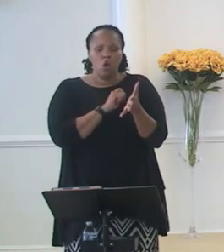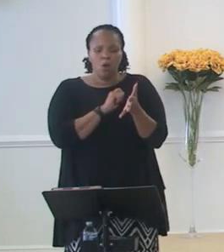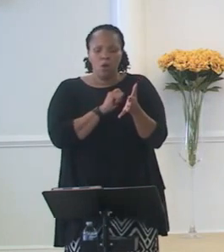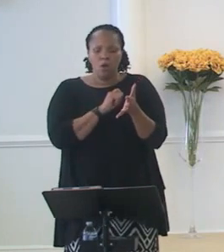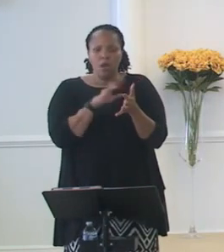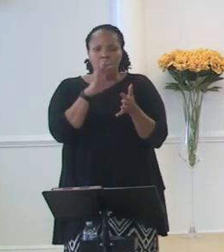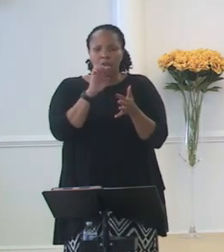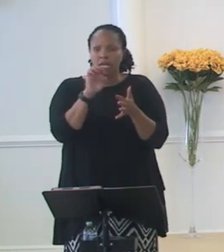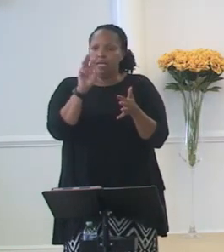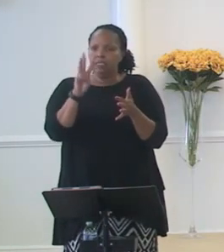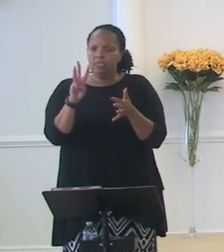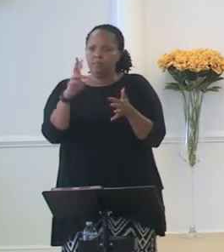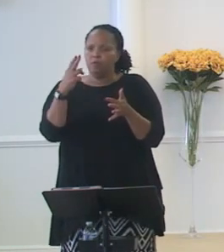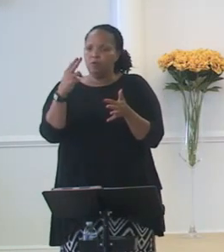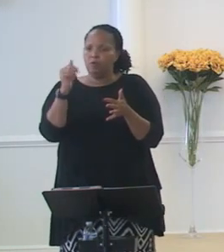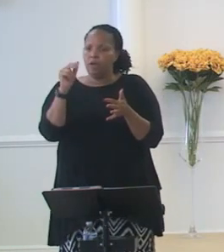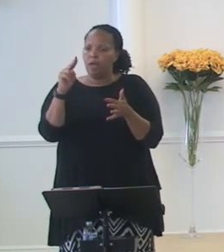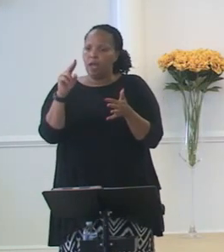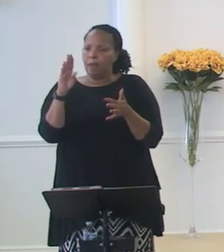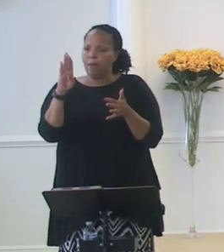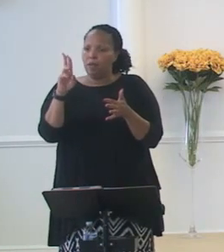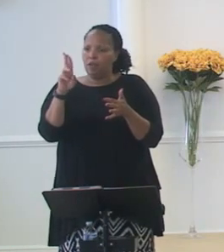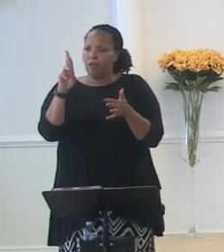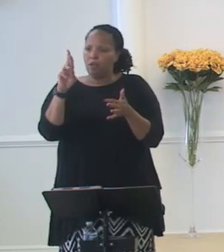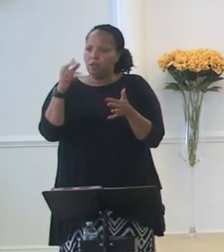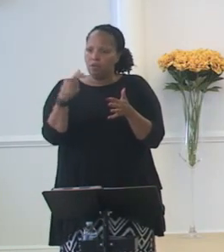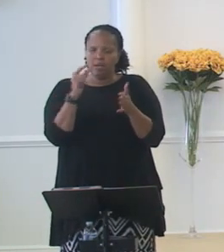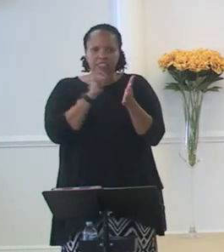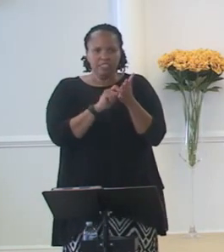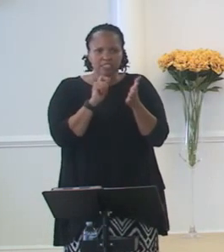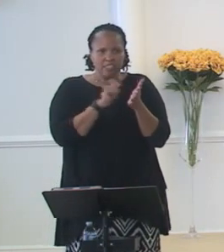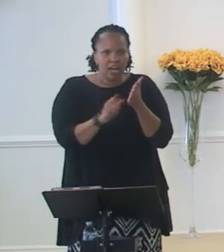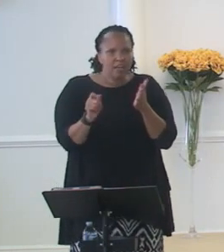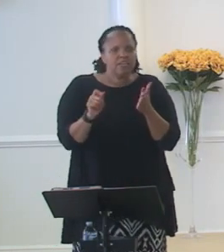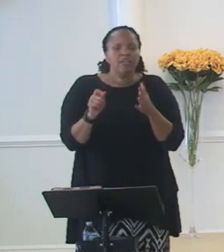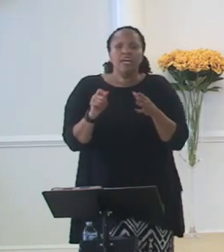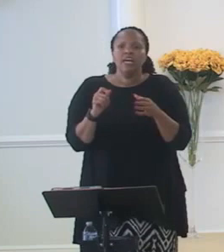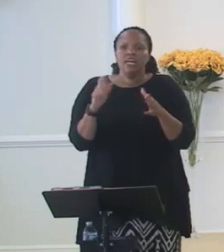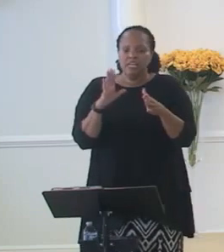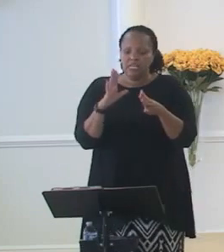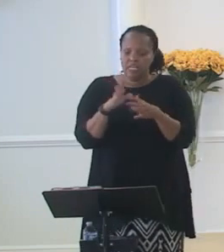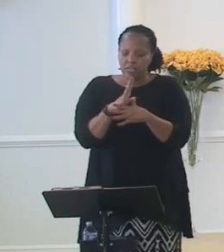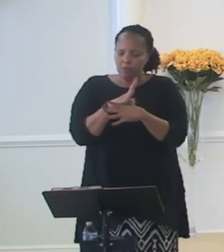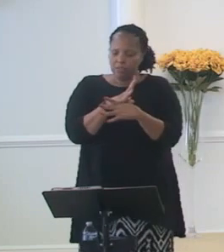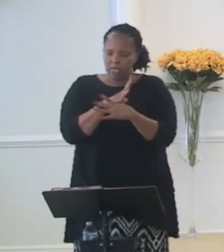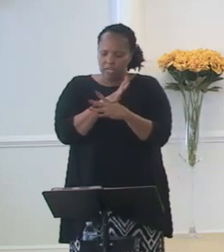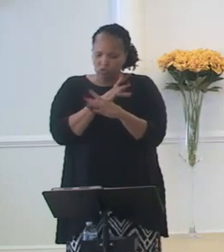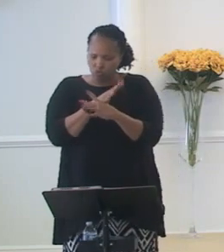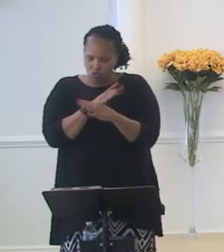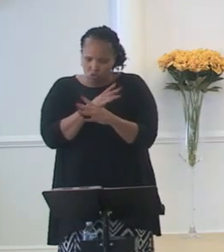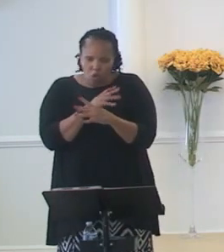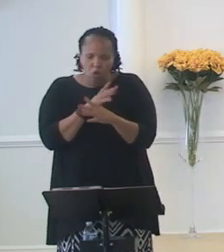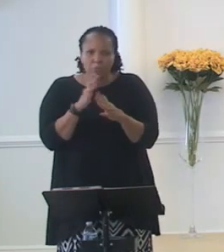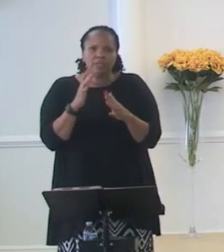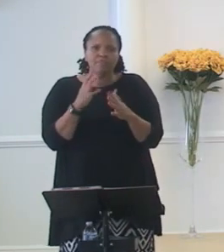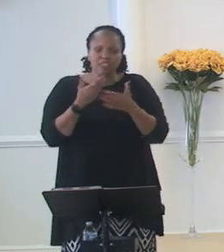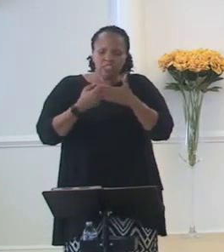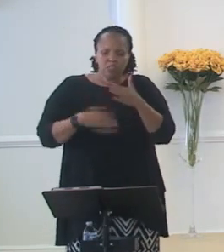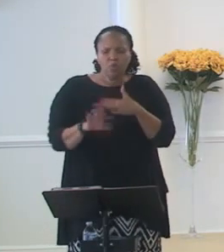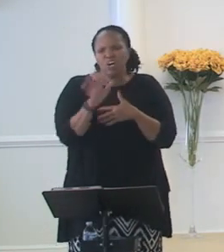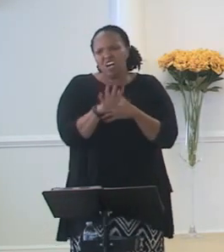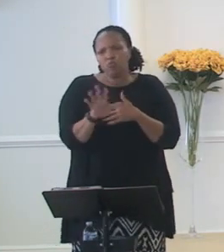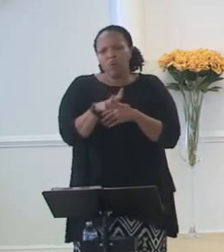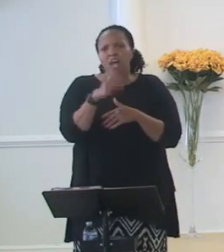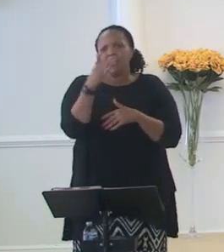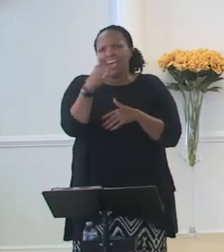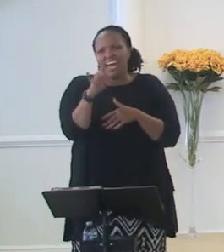his name is E.W. Hengstenberg. He was a German Protestant theologian and exegete, born around the 1800s. This is